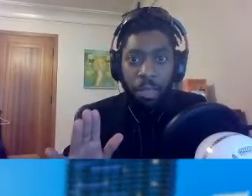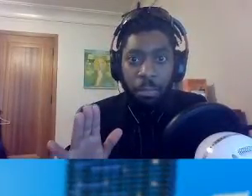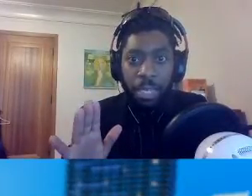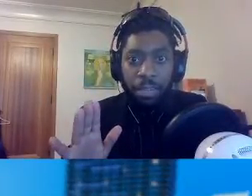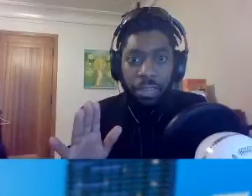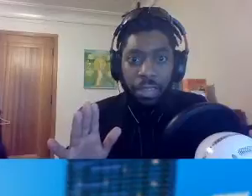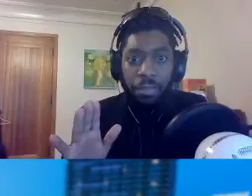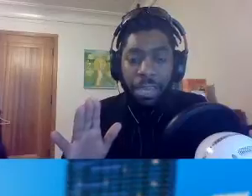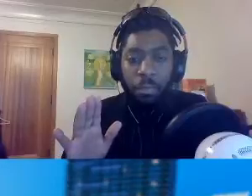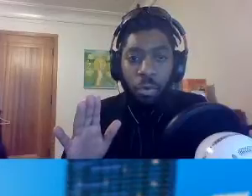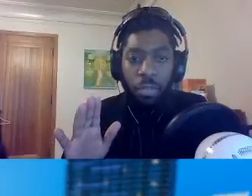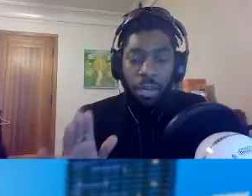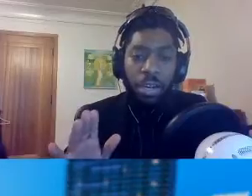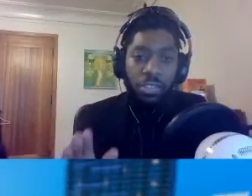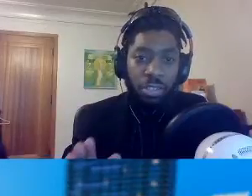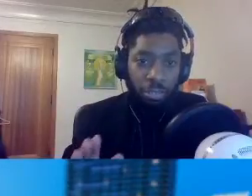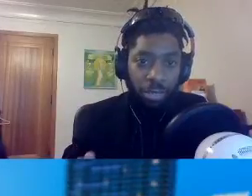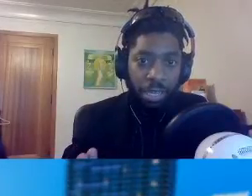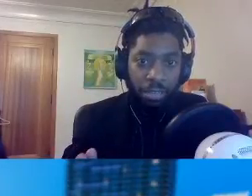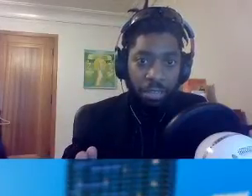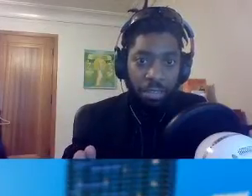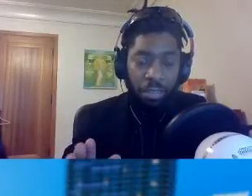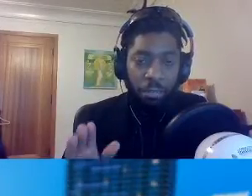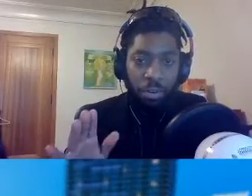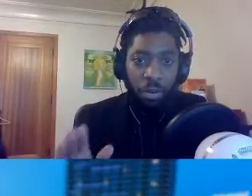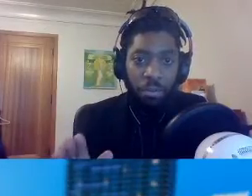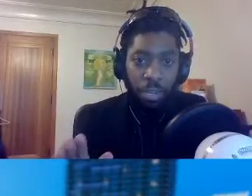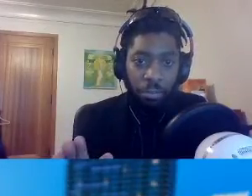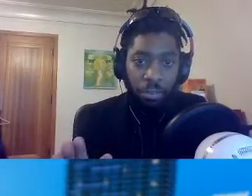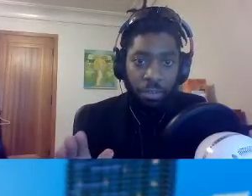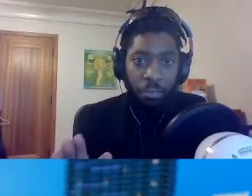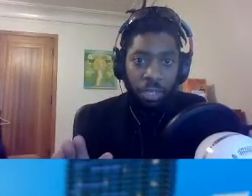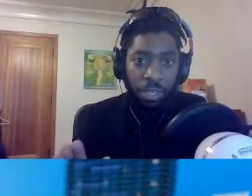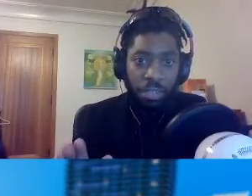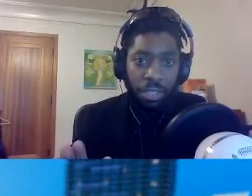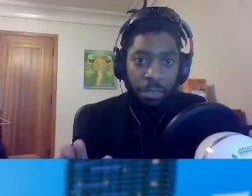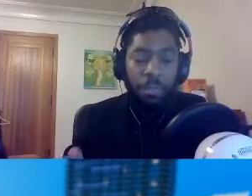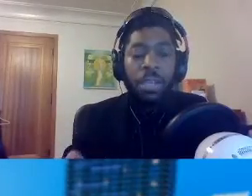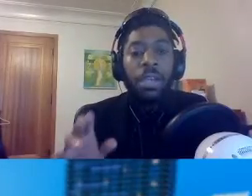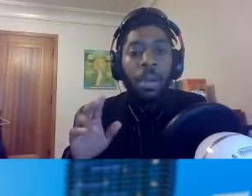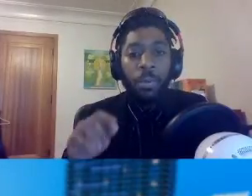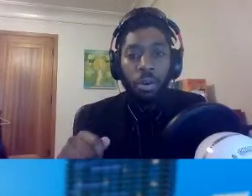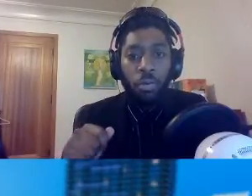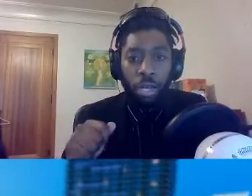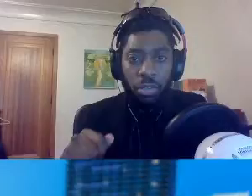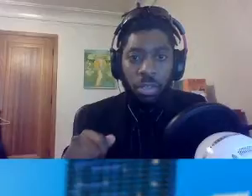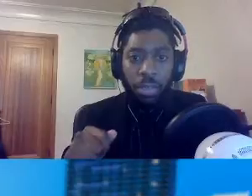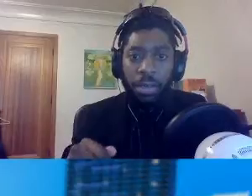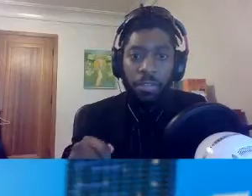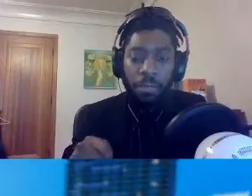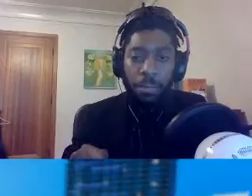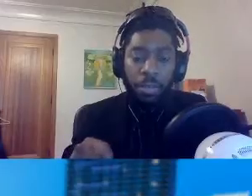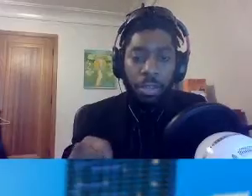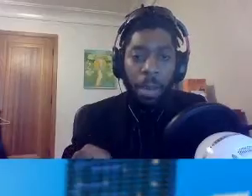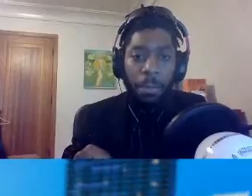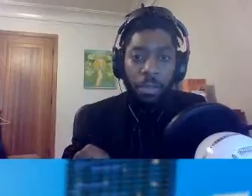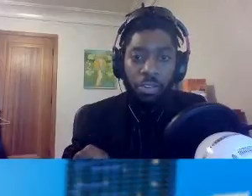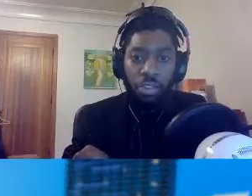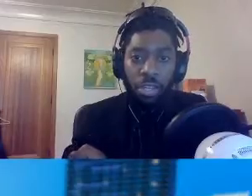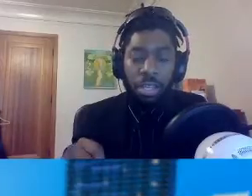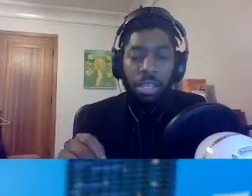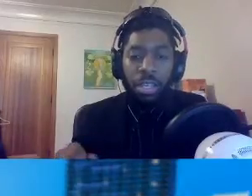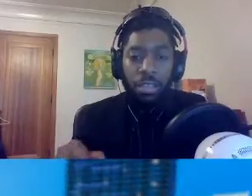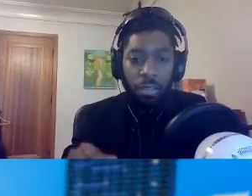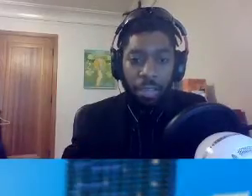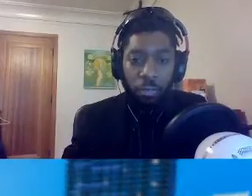in means that they've had more than 100 new cases of coronavirus, COVID-19, per 100,000 people in the